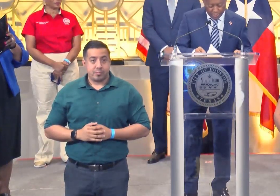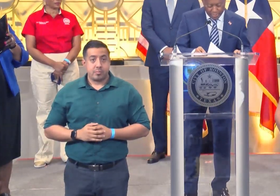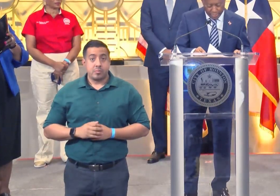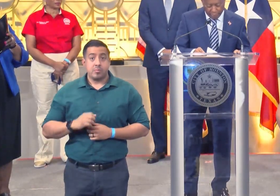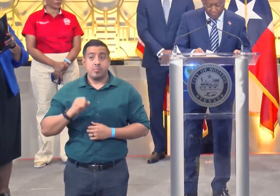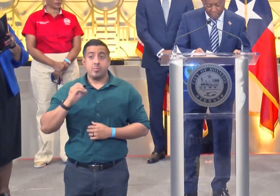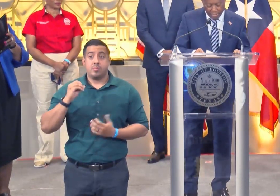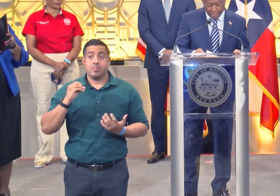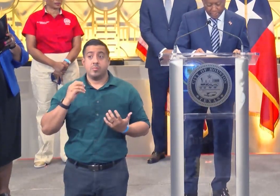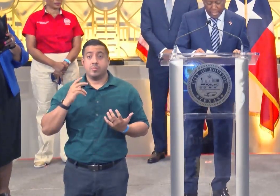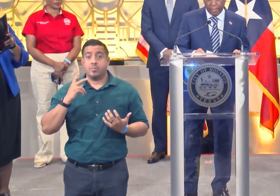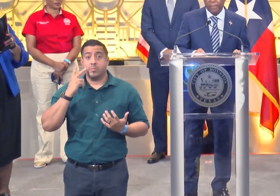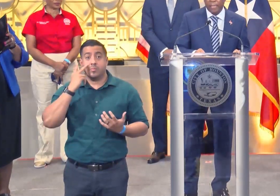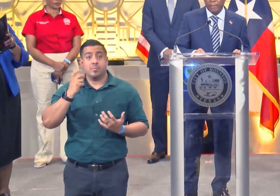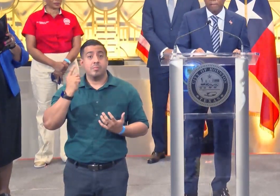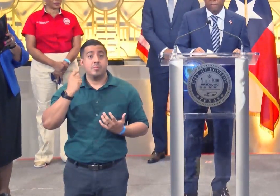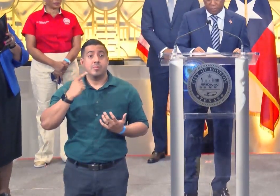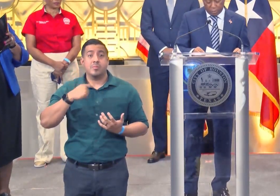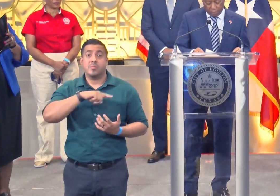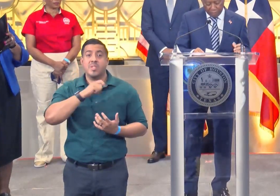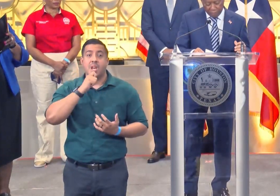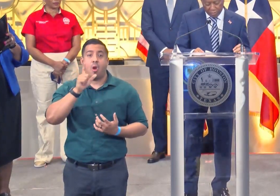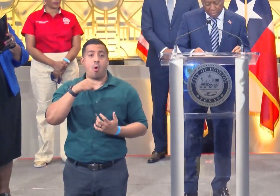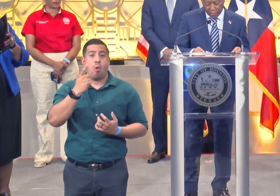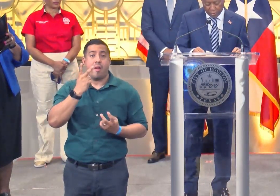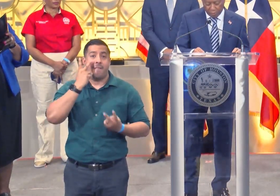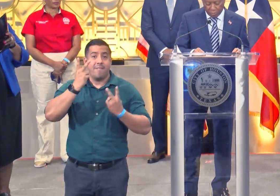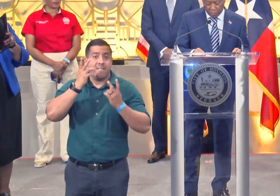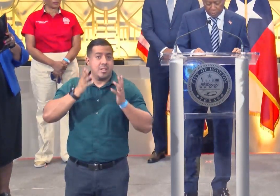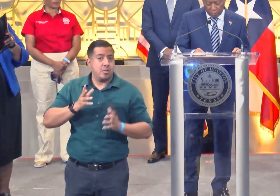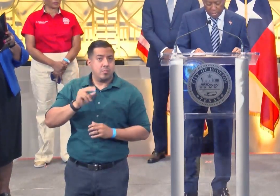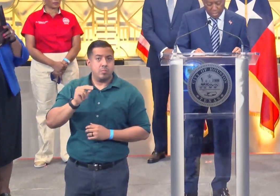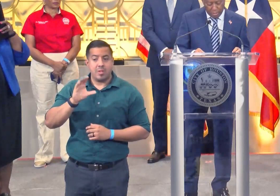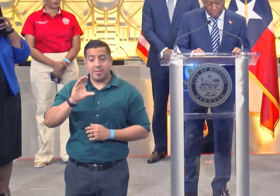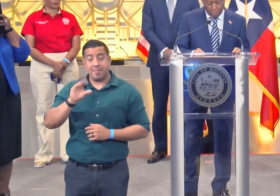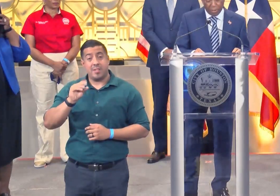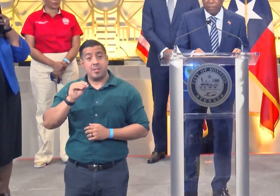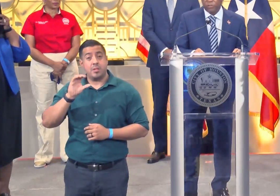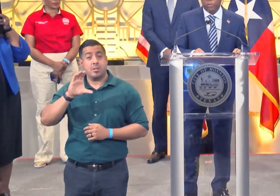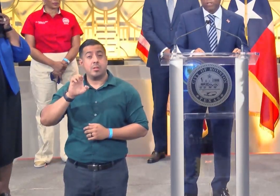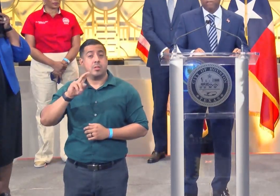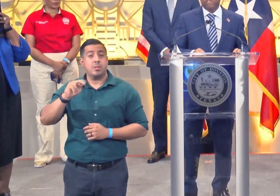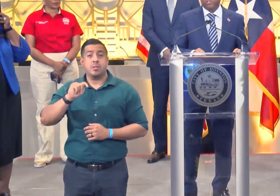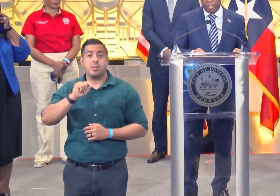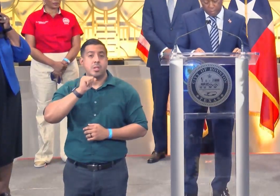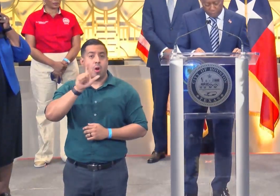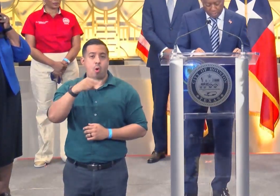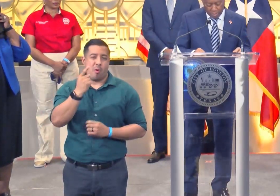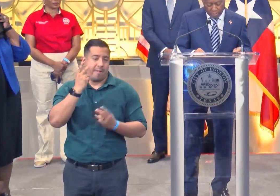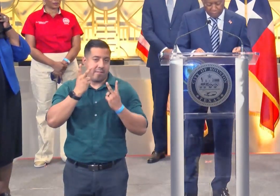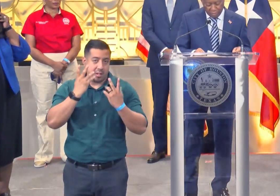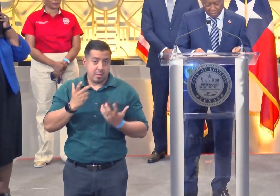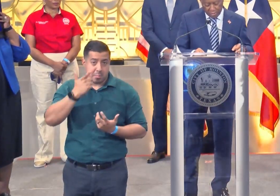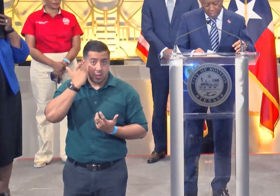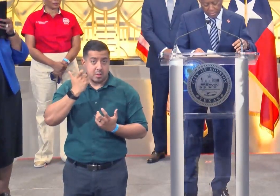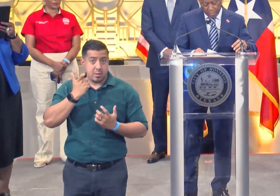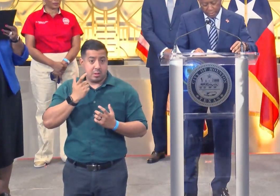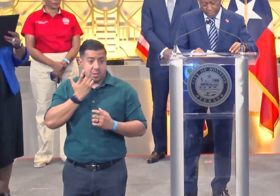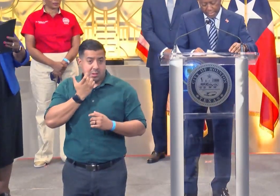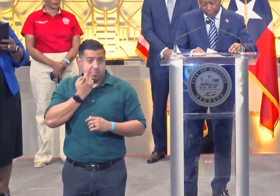So look, he's not just a visitor. 50 is not just a visitor because earlier this year,